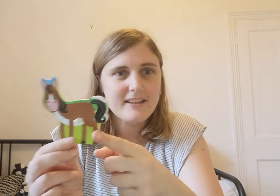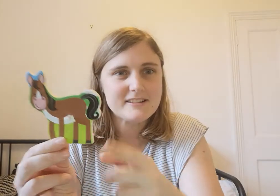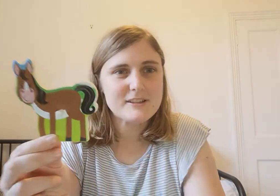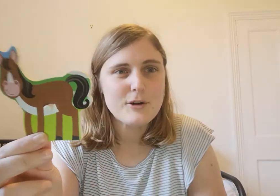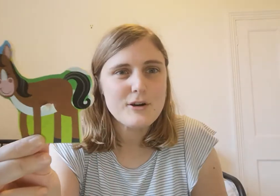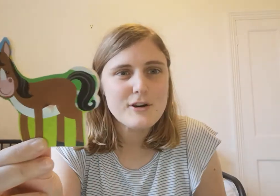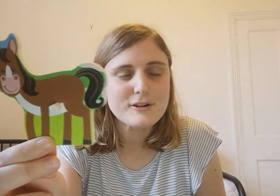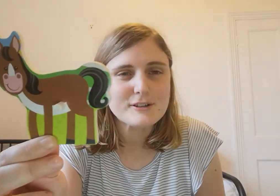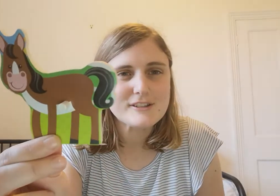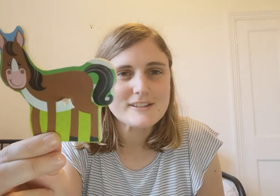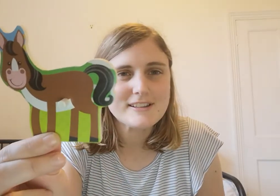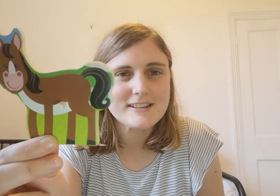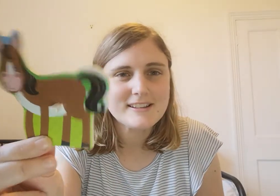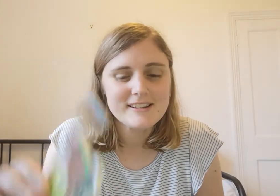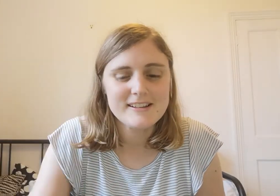It's the horse.